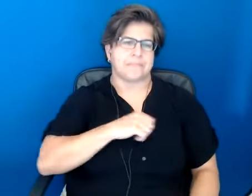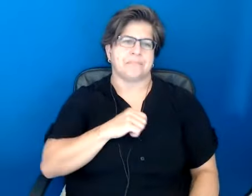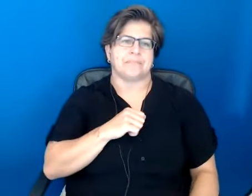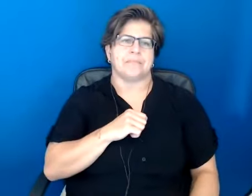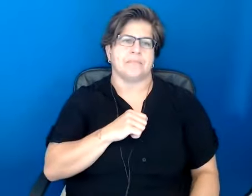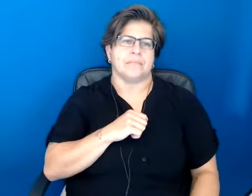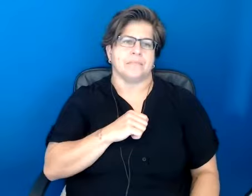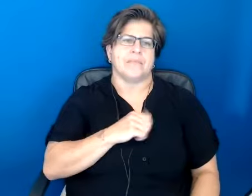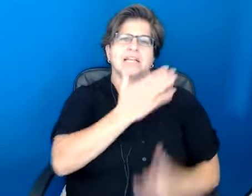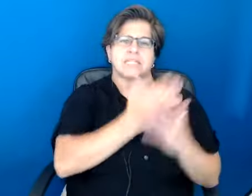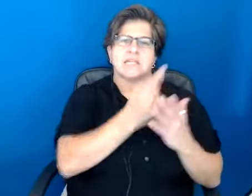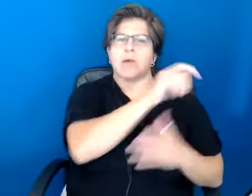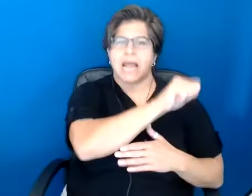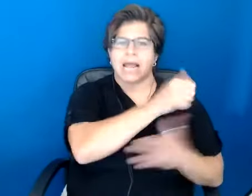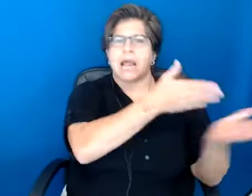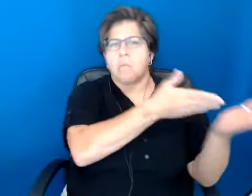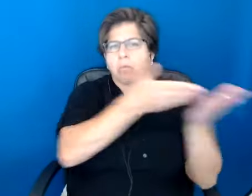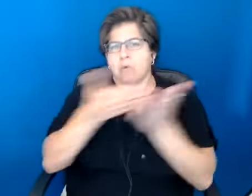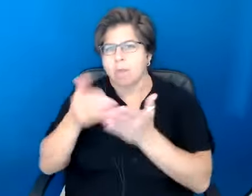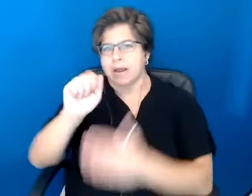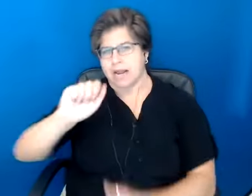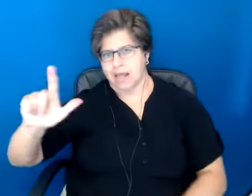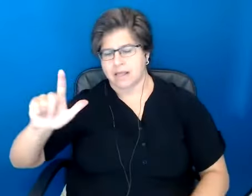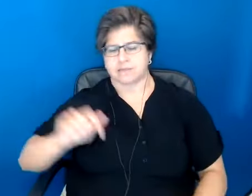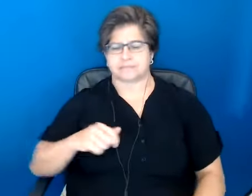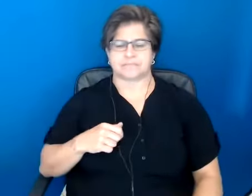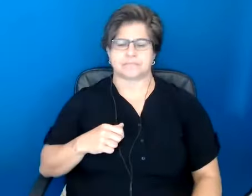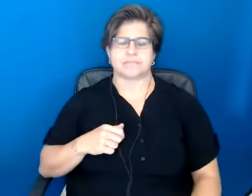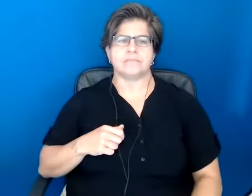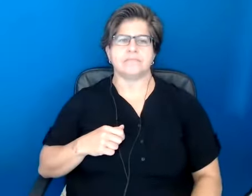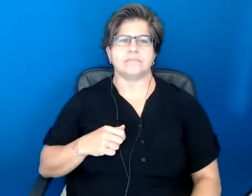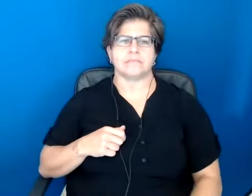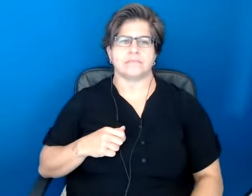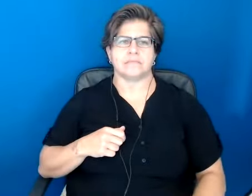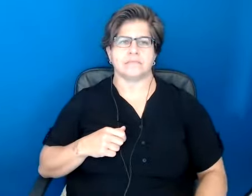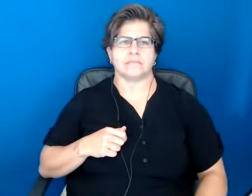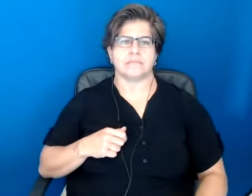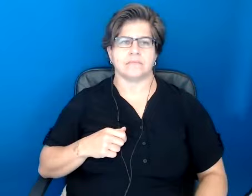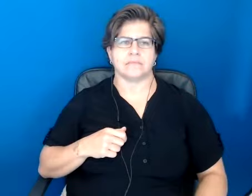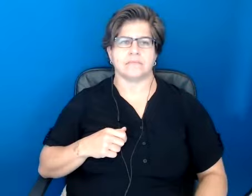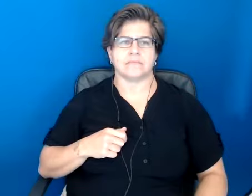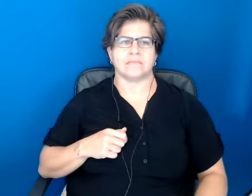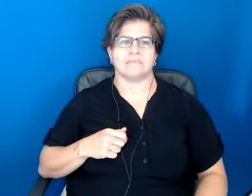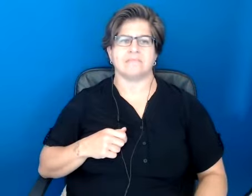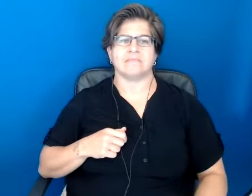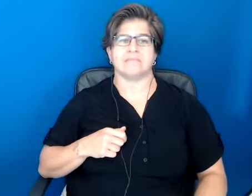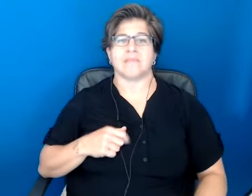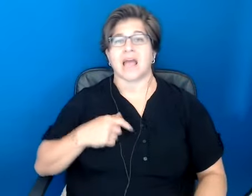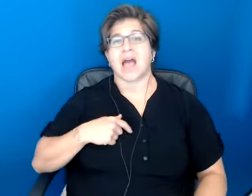1979. I arrived at the doors of Al-Anon through AA. It was somebody in AA that brought me to